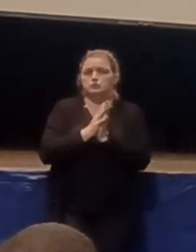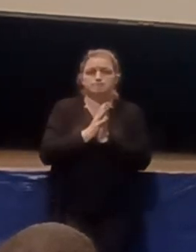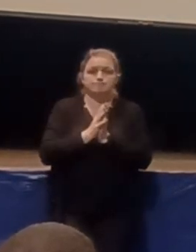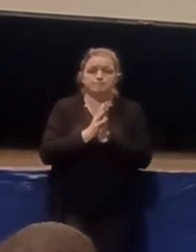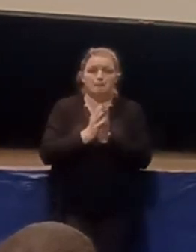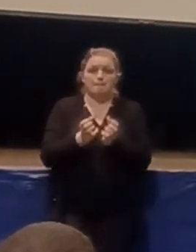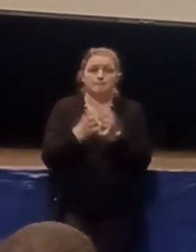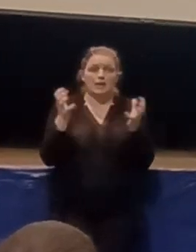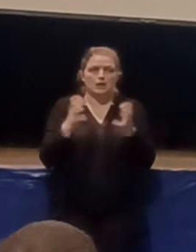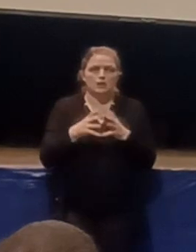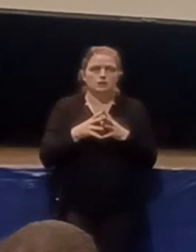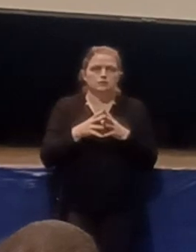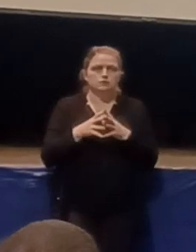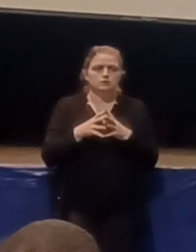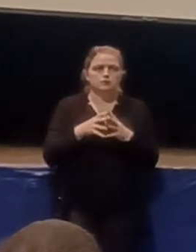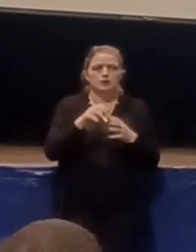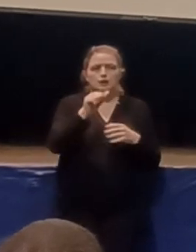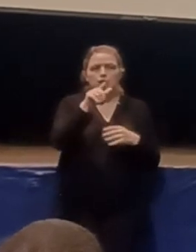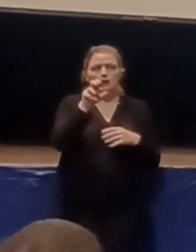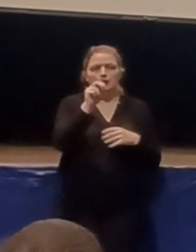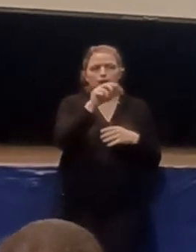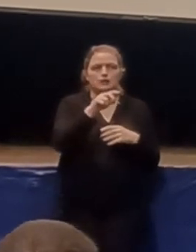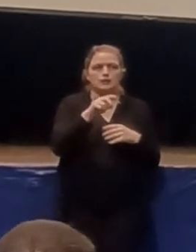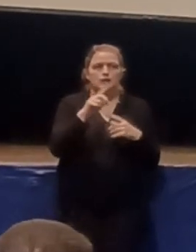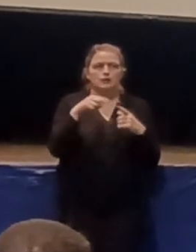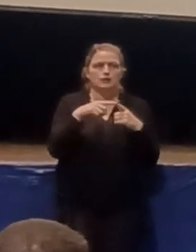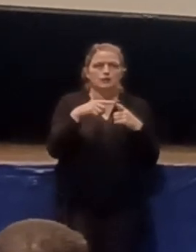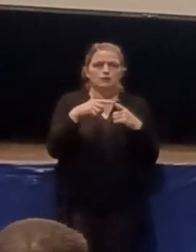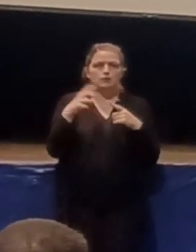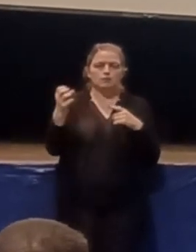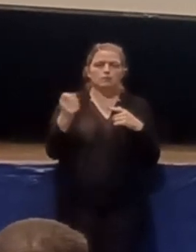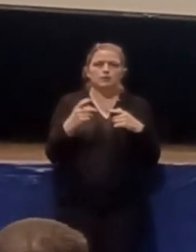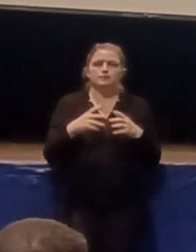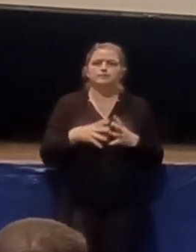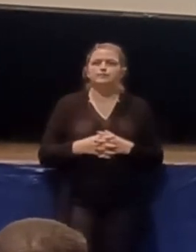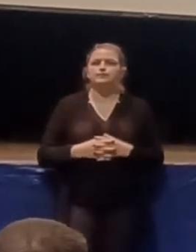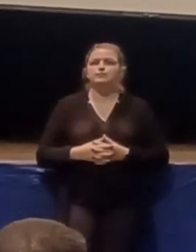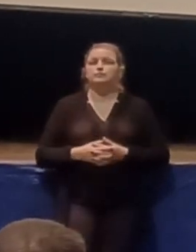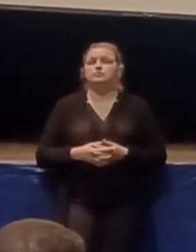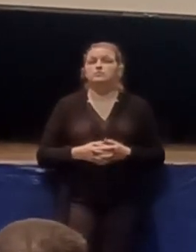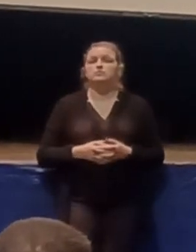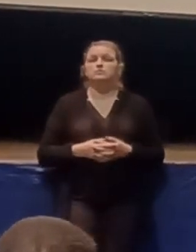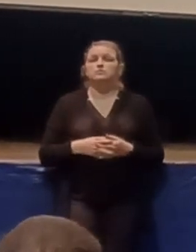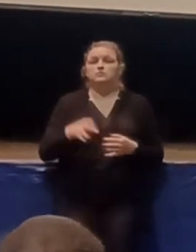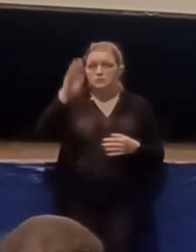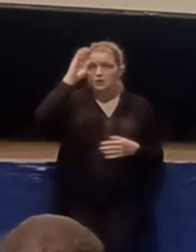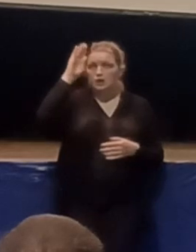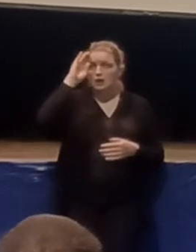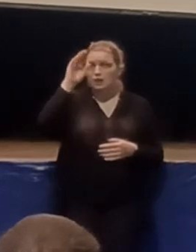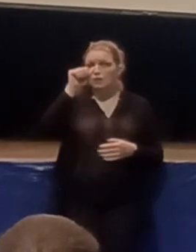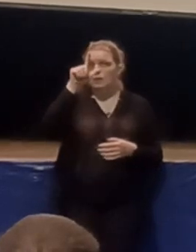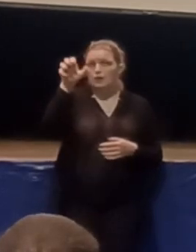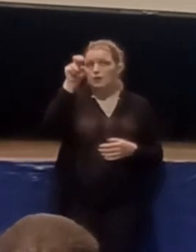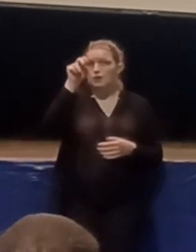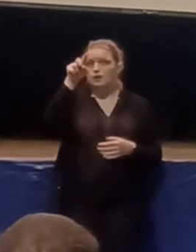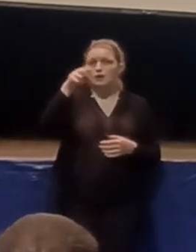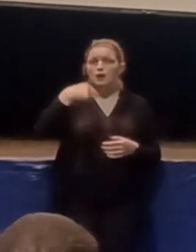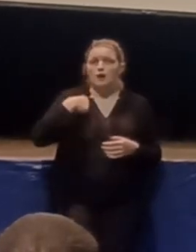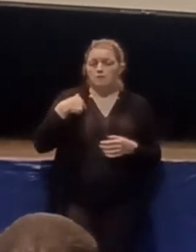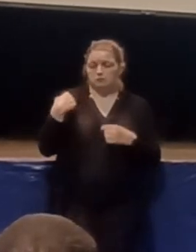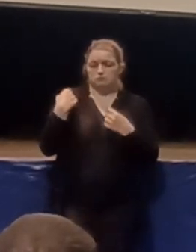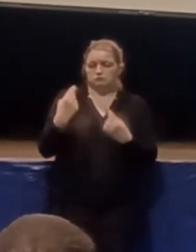Alan, do you want to start, and then we come from here, and then we have one more? My name's Alan Iyer. I've been